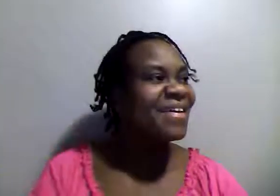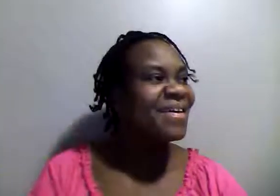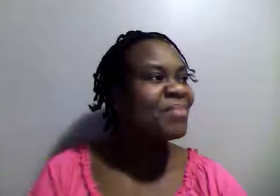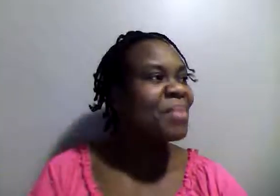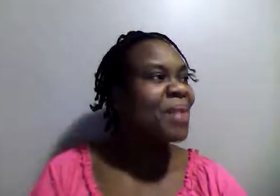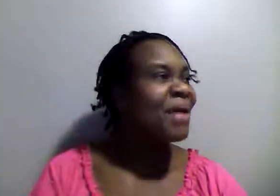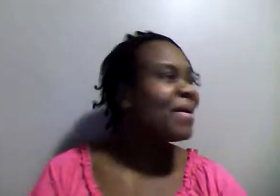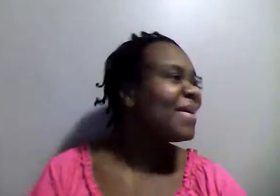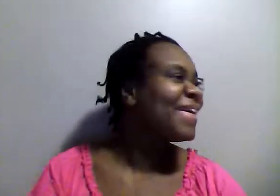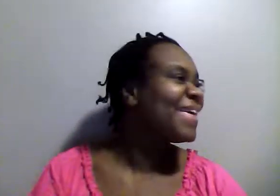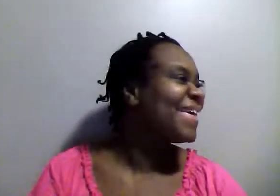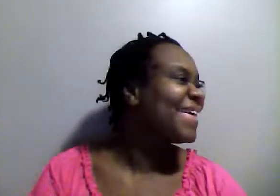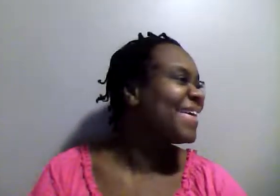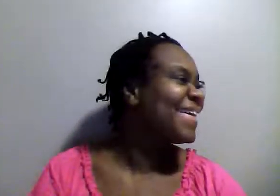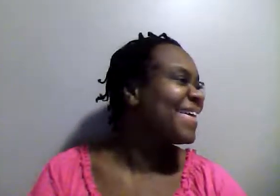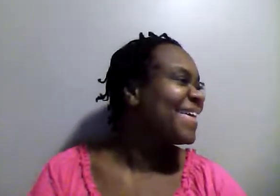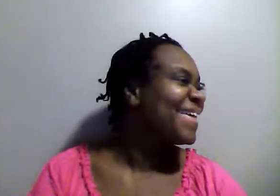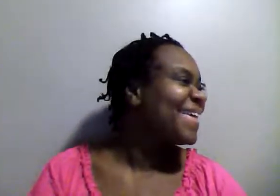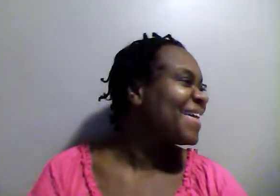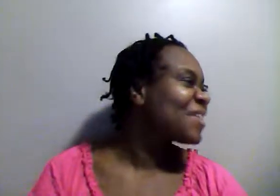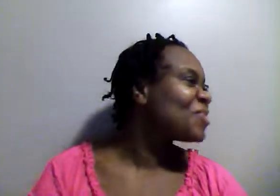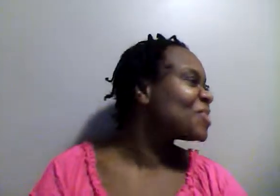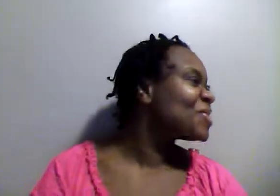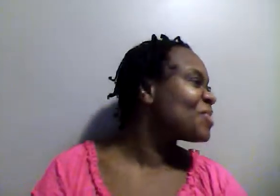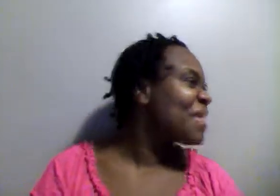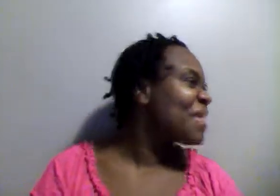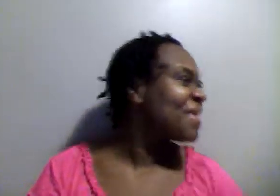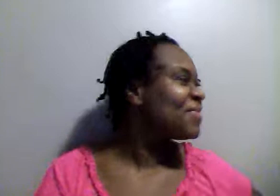Bye bye. And close the door behind you.